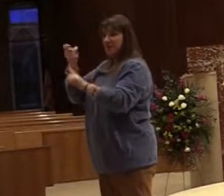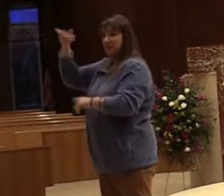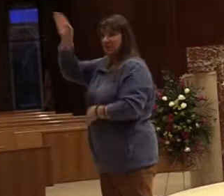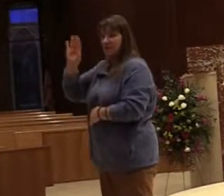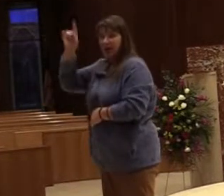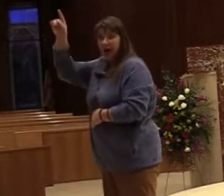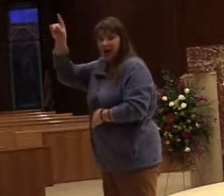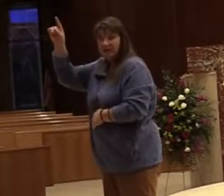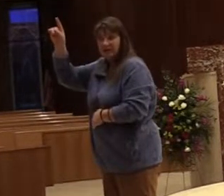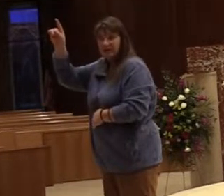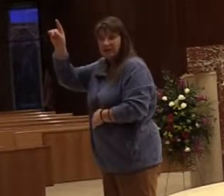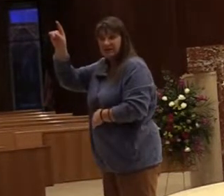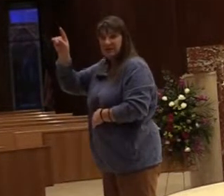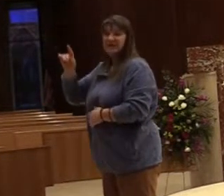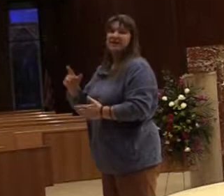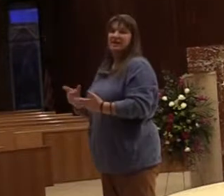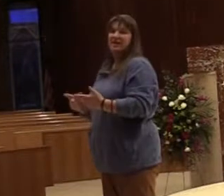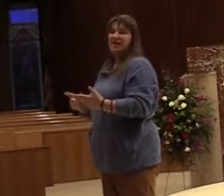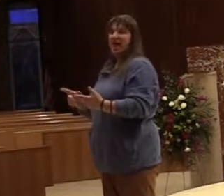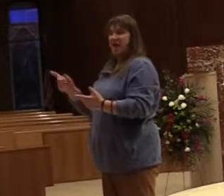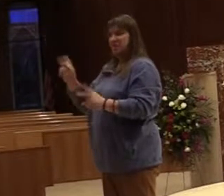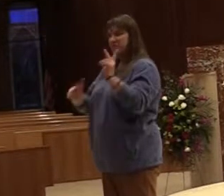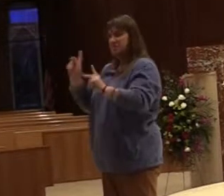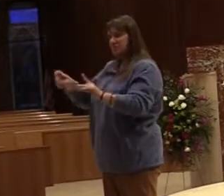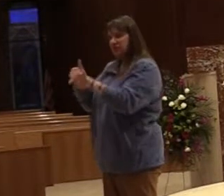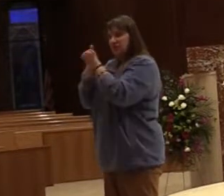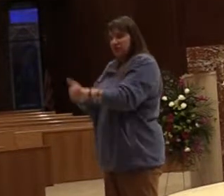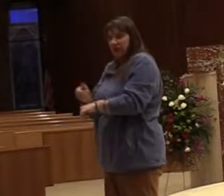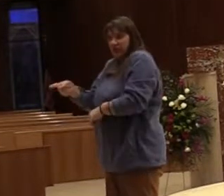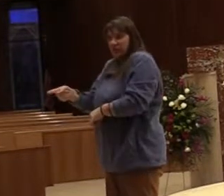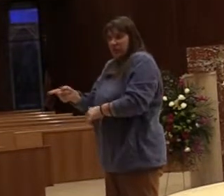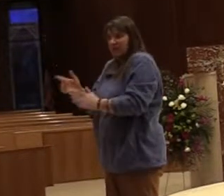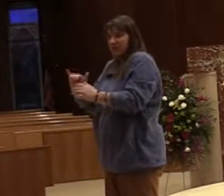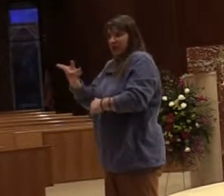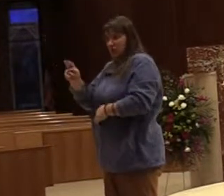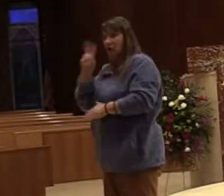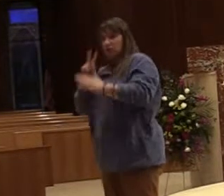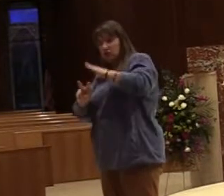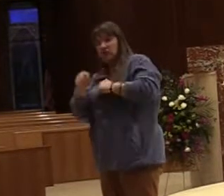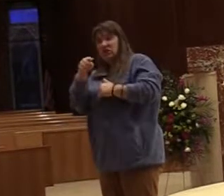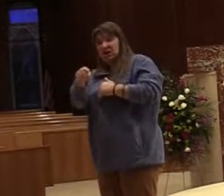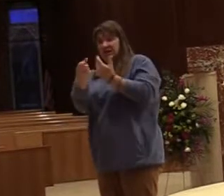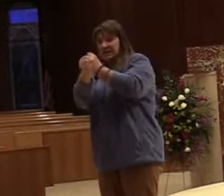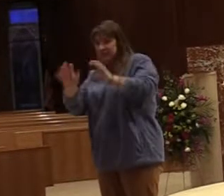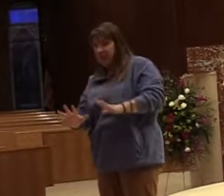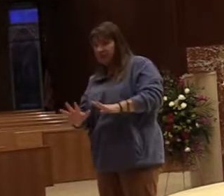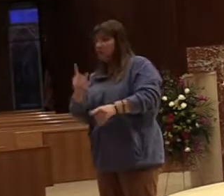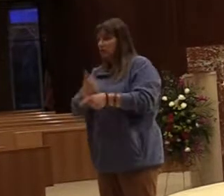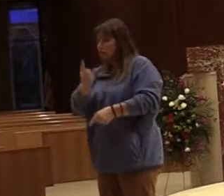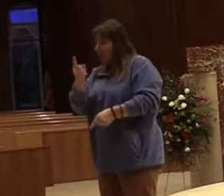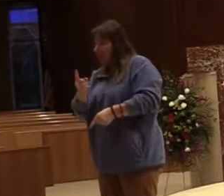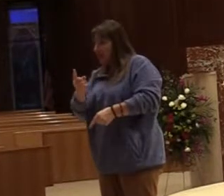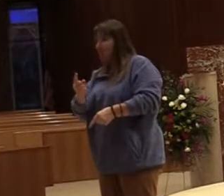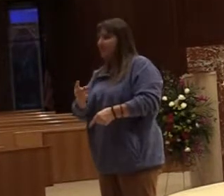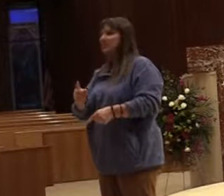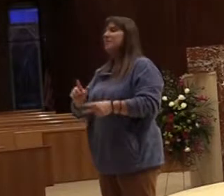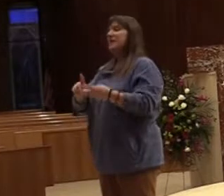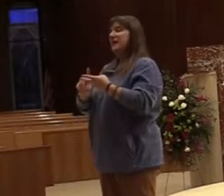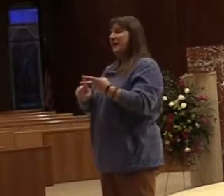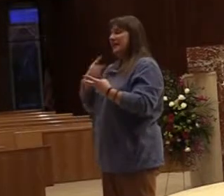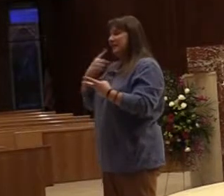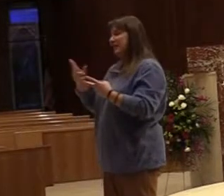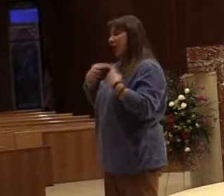were men who were more concerned about their authority and their power in the temple. That Jesus knew where they were coming